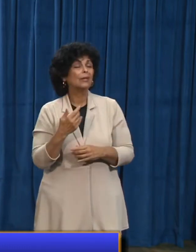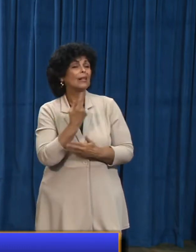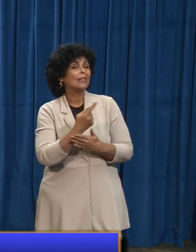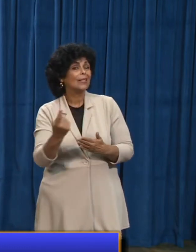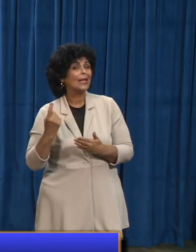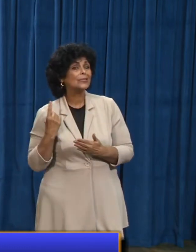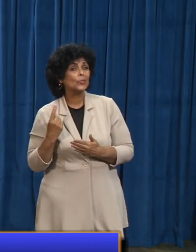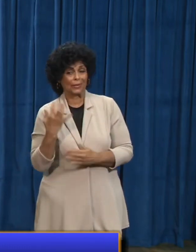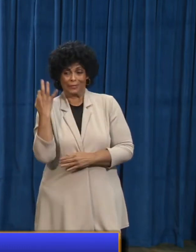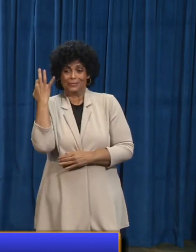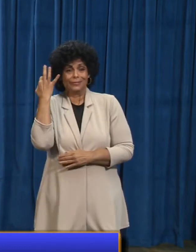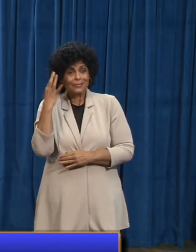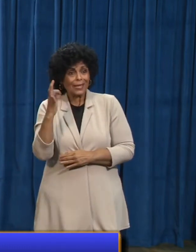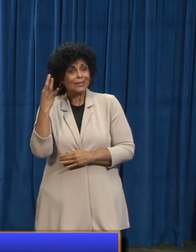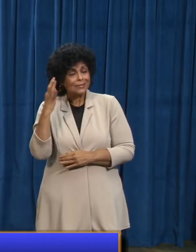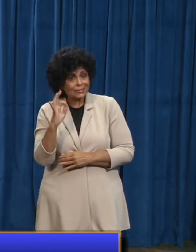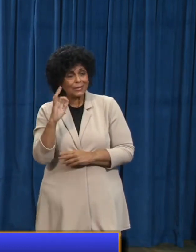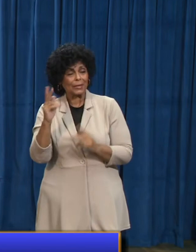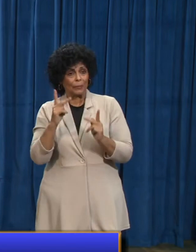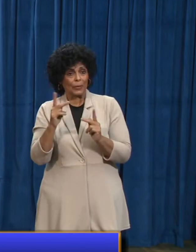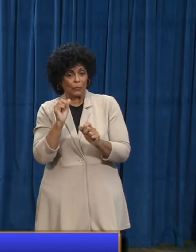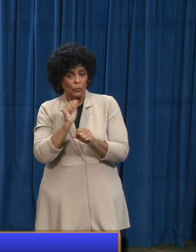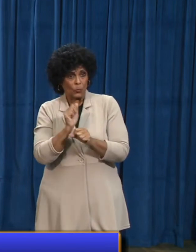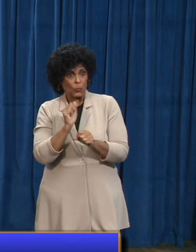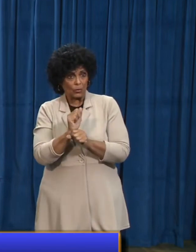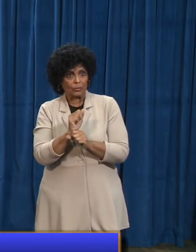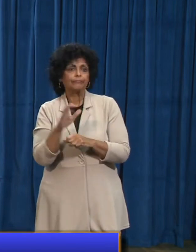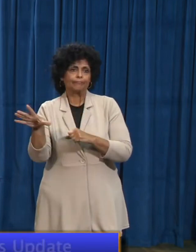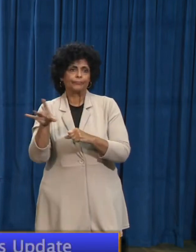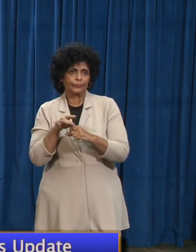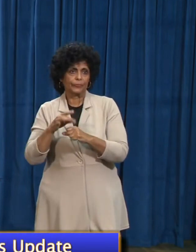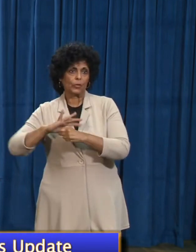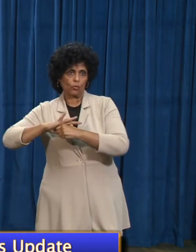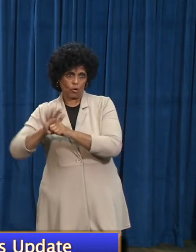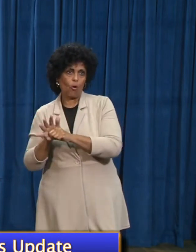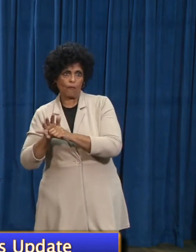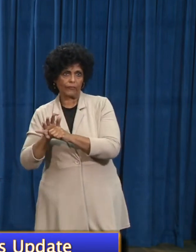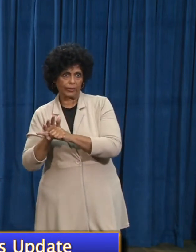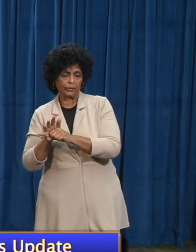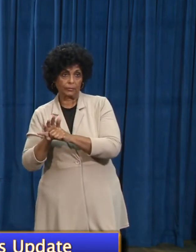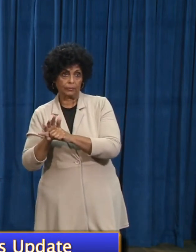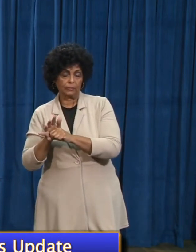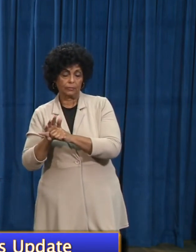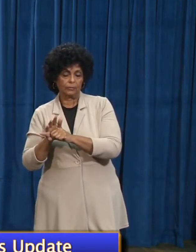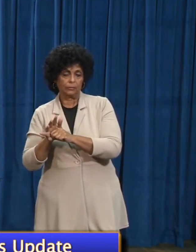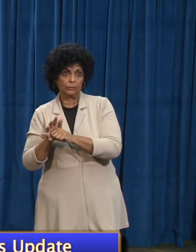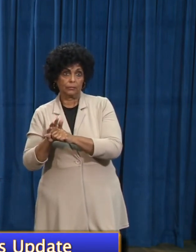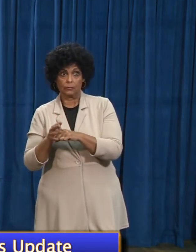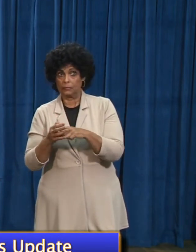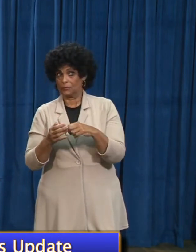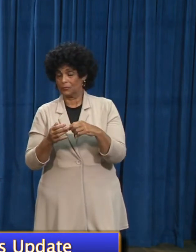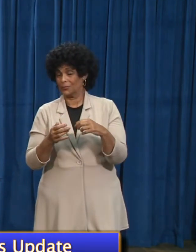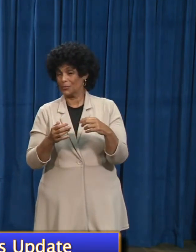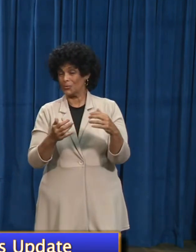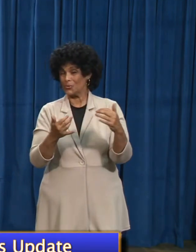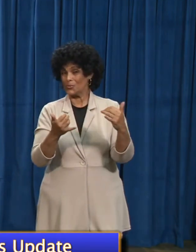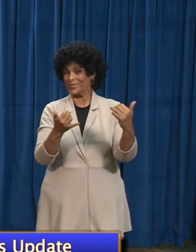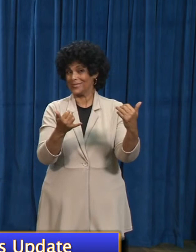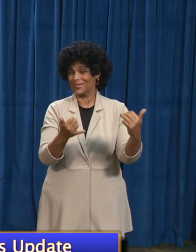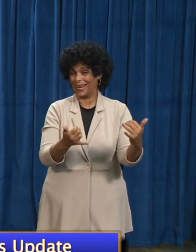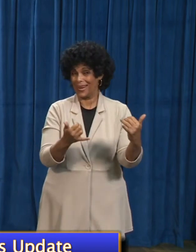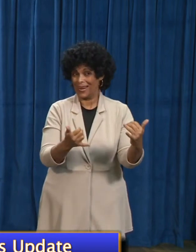employees who had tested positive for COVID. Today, we have over